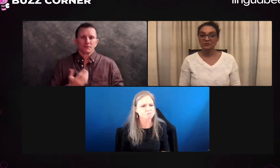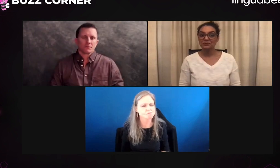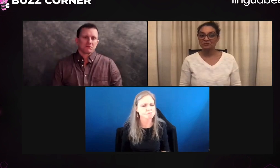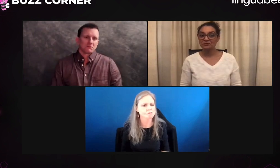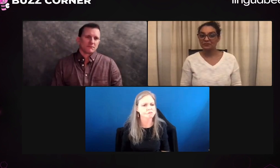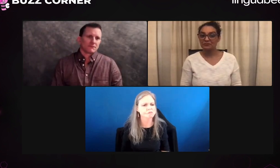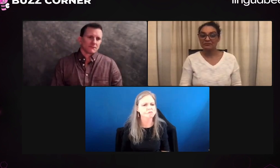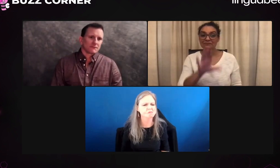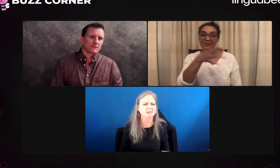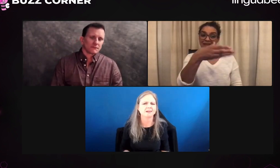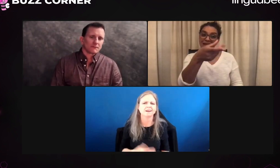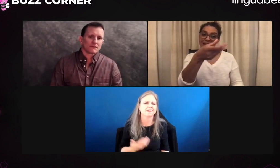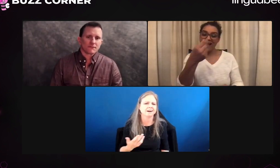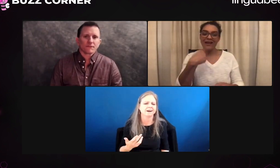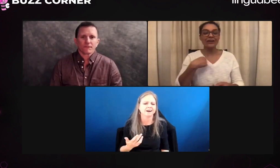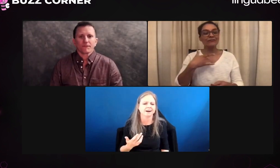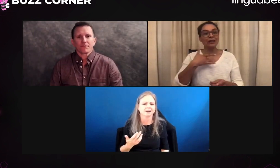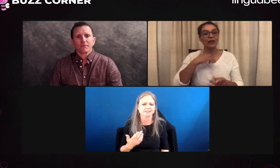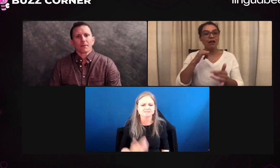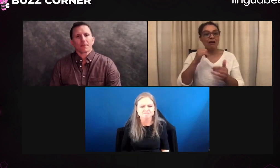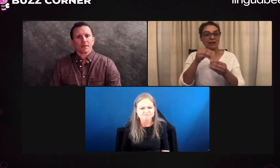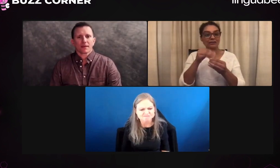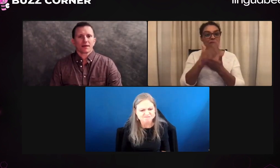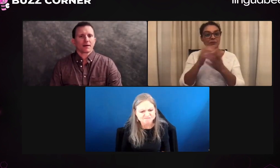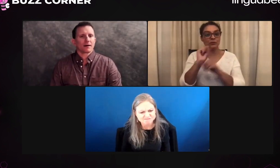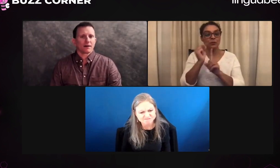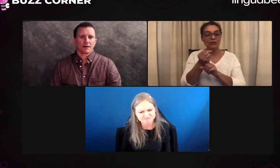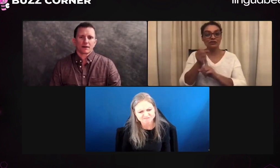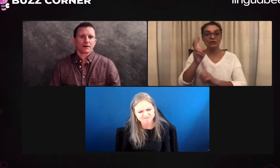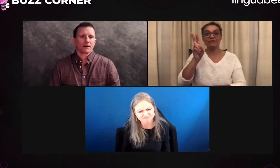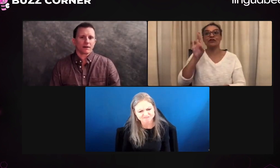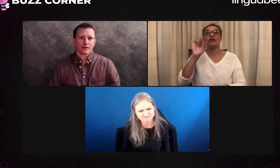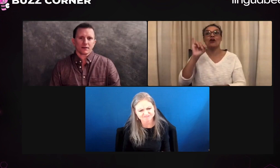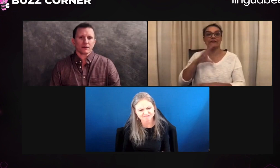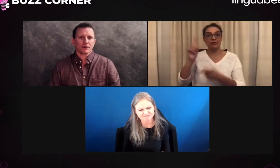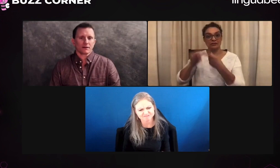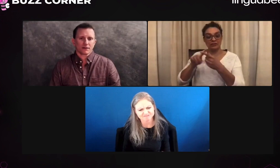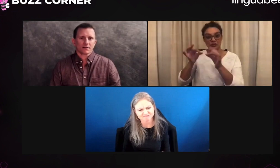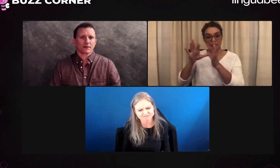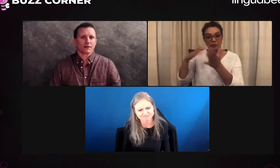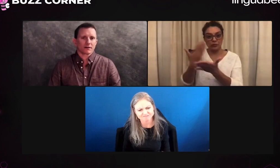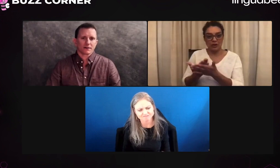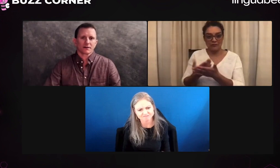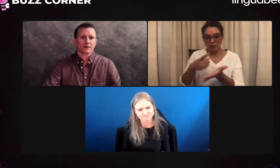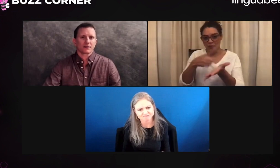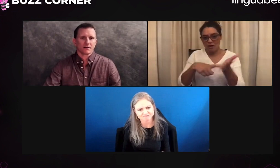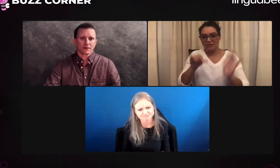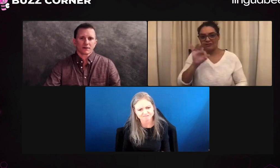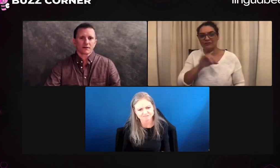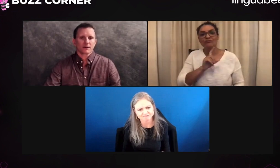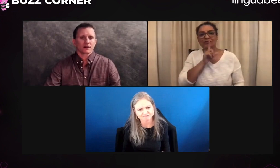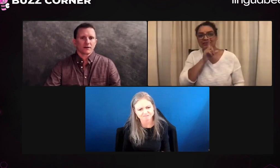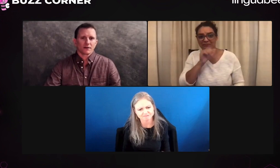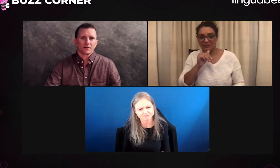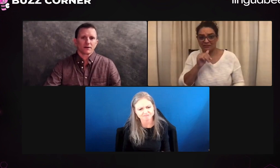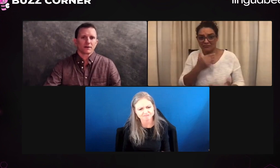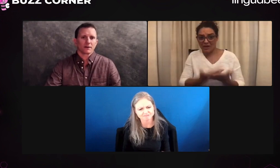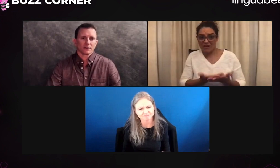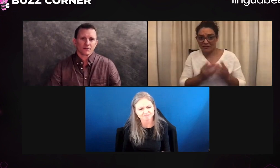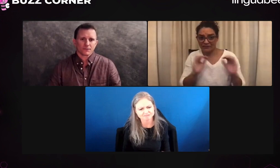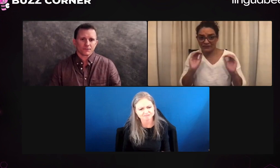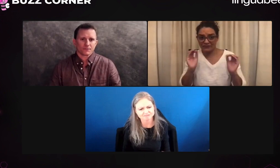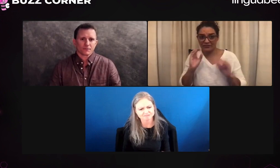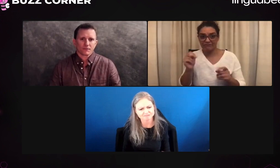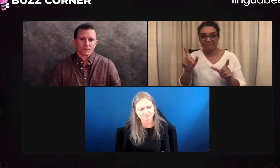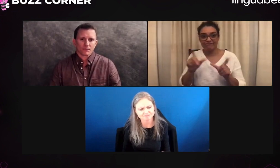questions that you have to deal with. Right. That's a place that VRI could be safe. Yeah, and I feel like there's some situations where the VRI